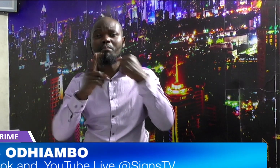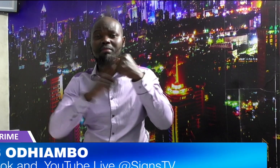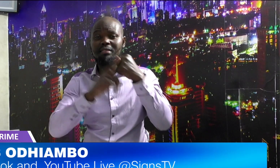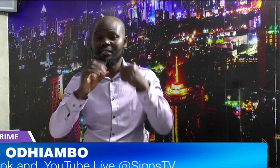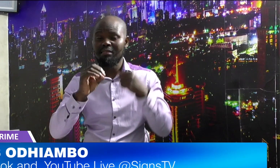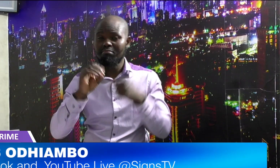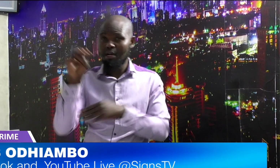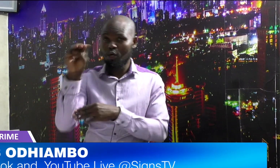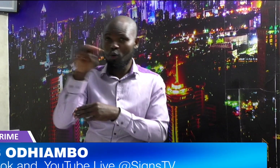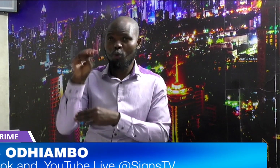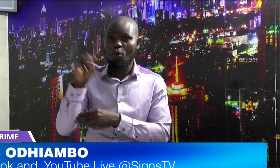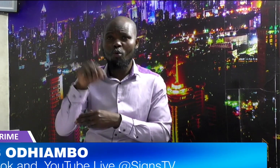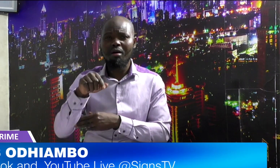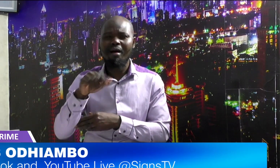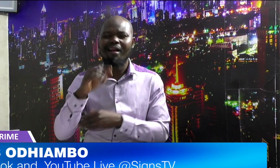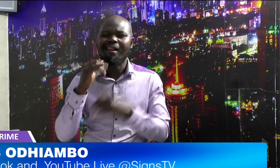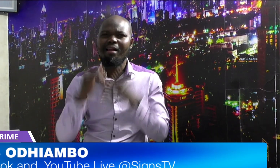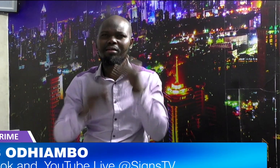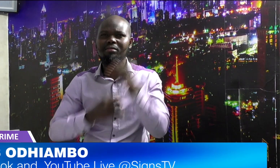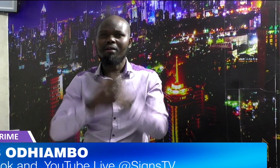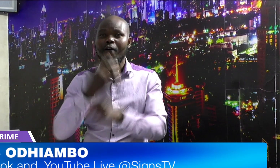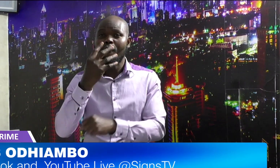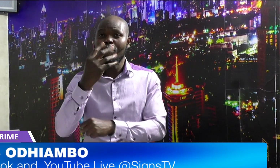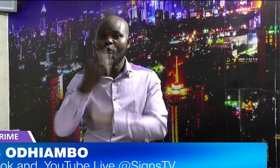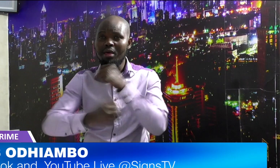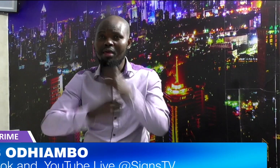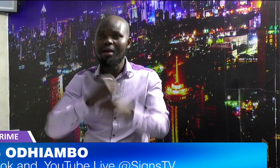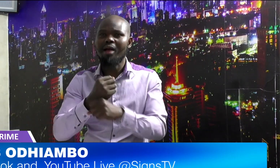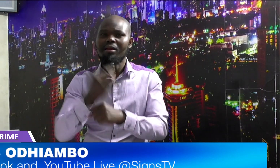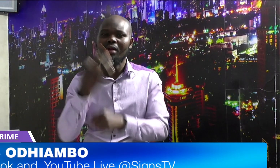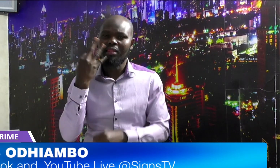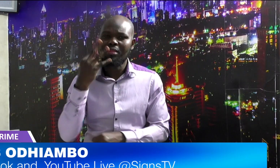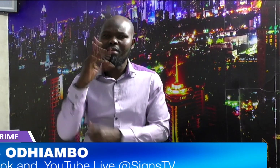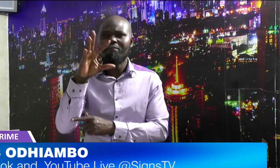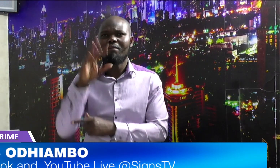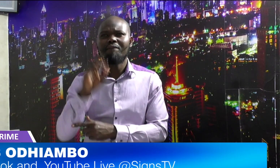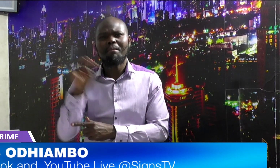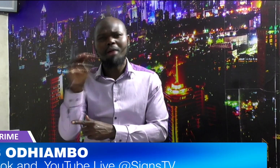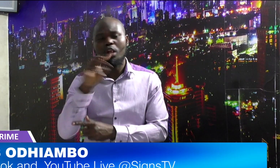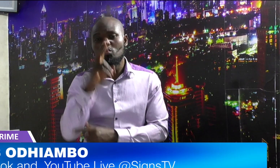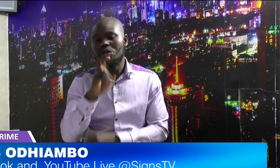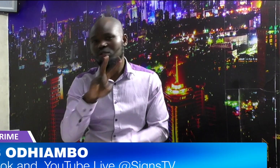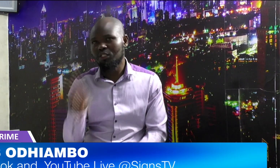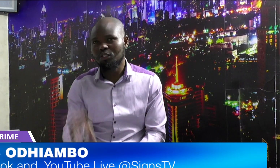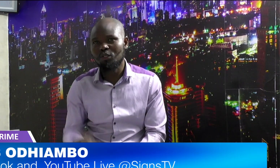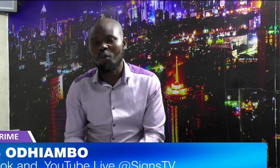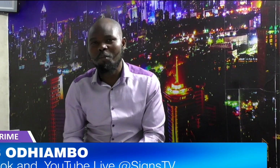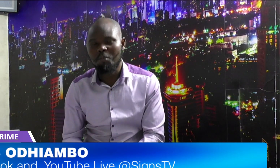million in the last 4 years to 350 million in 2022.